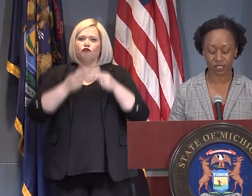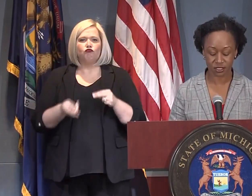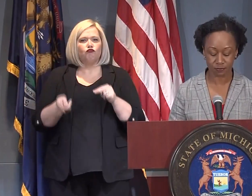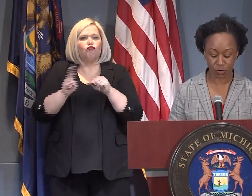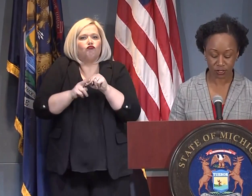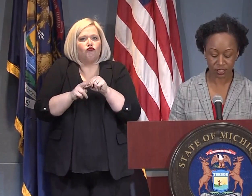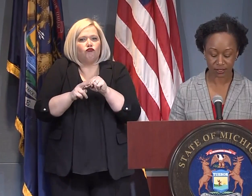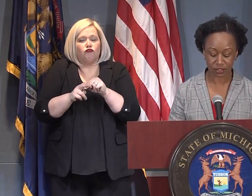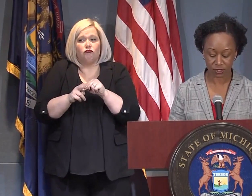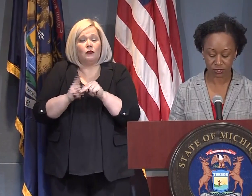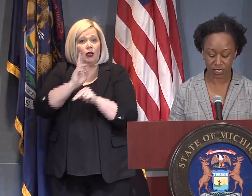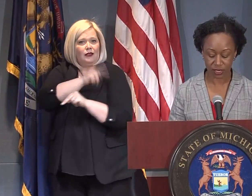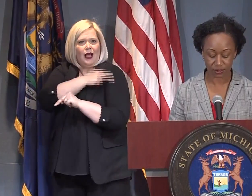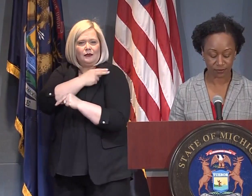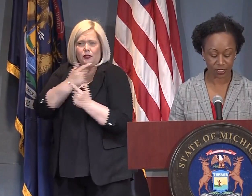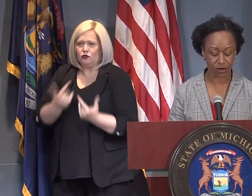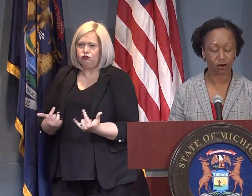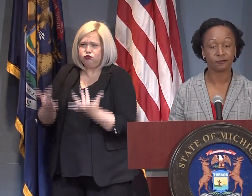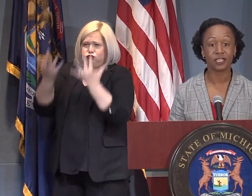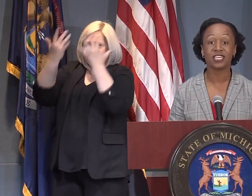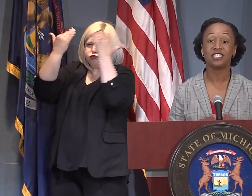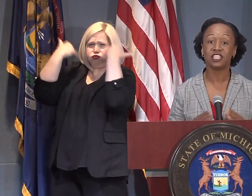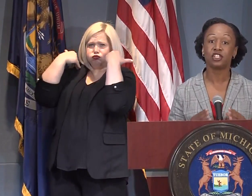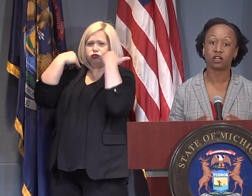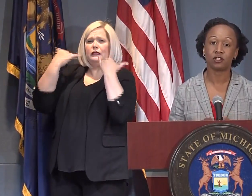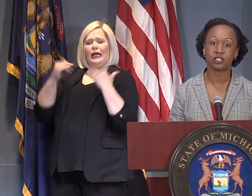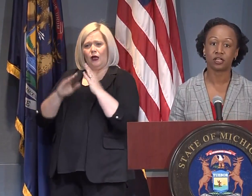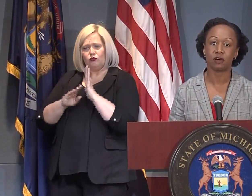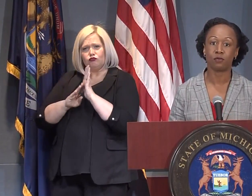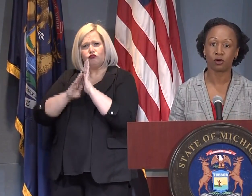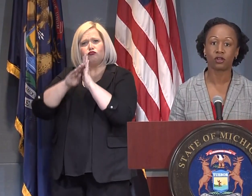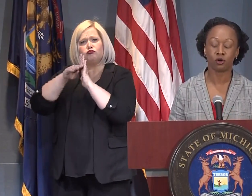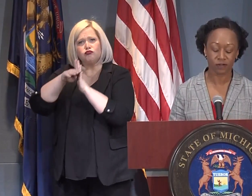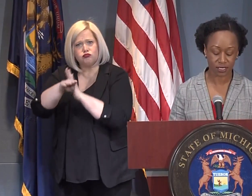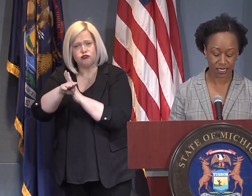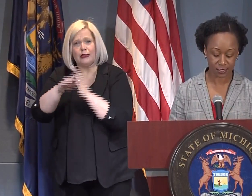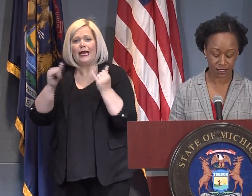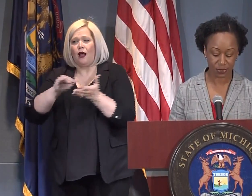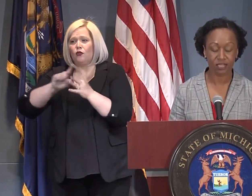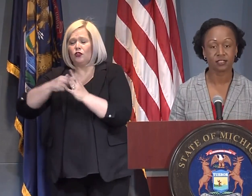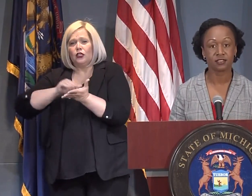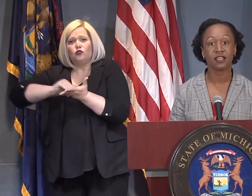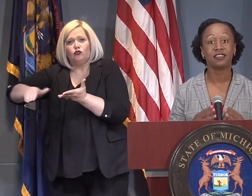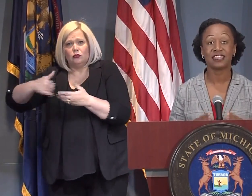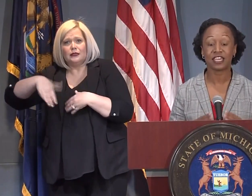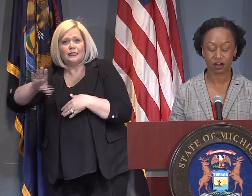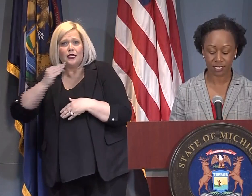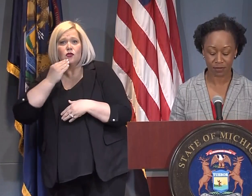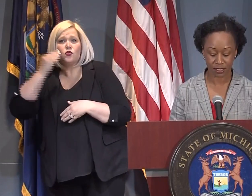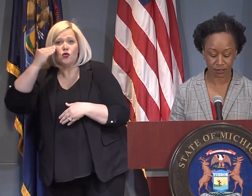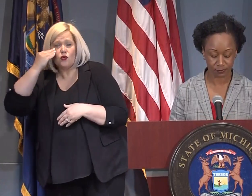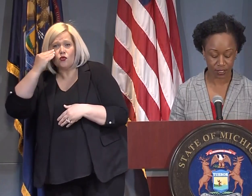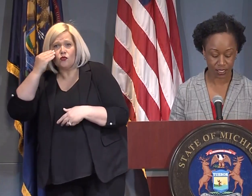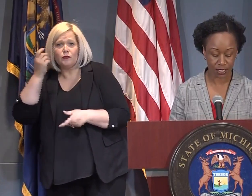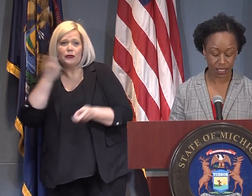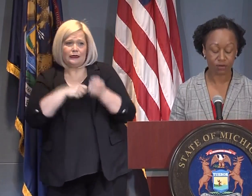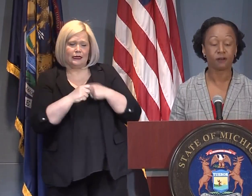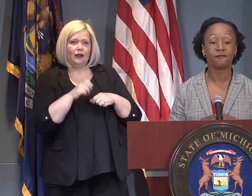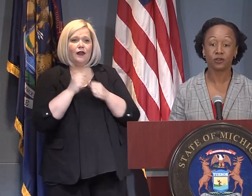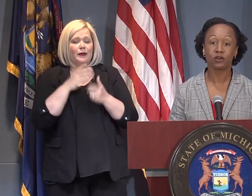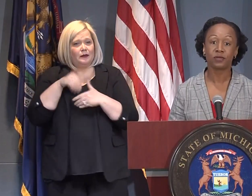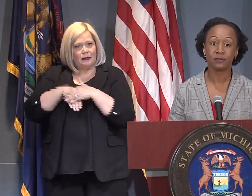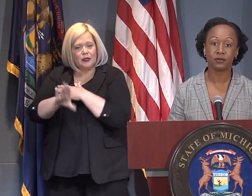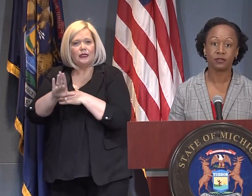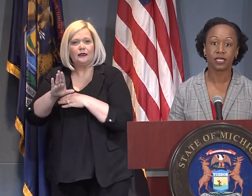felt the biggest burden and surge, are now leveling off, discharging more COVID-19 patients than they are admitting. There